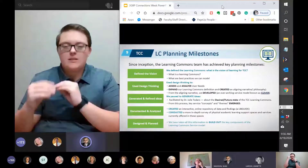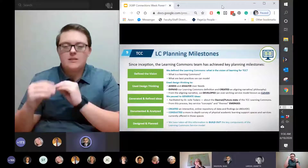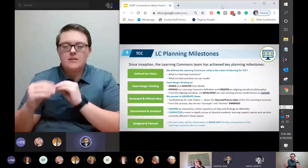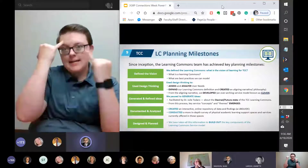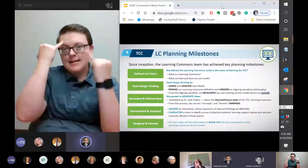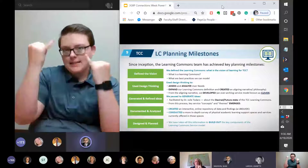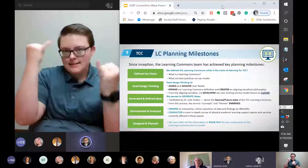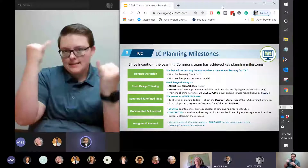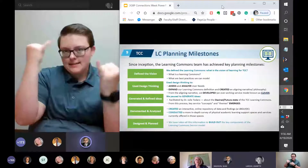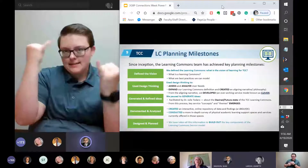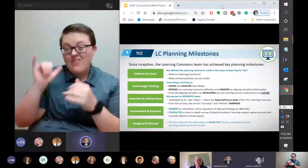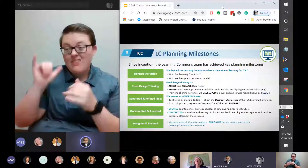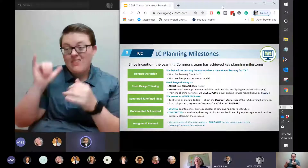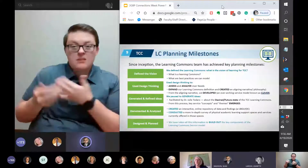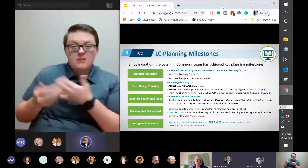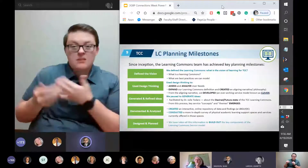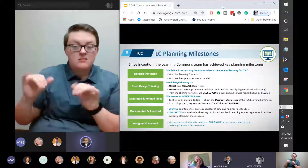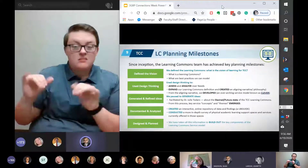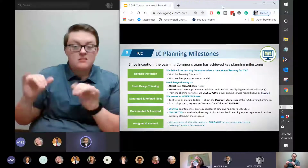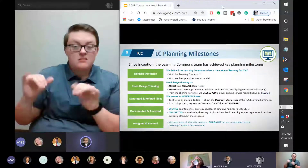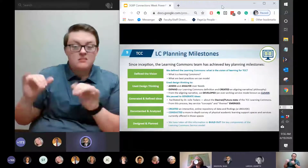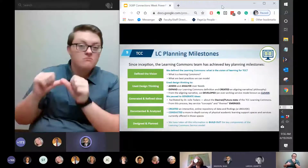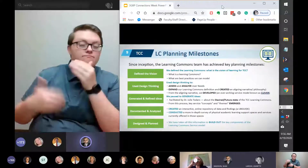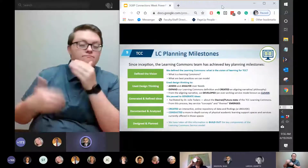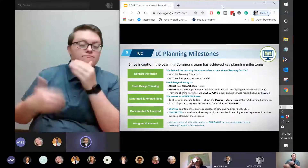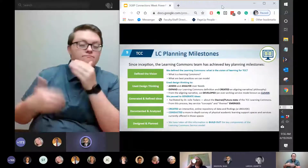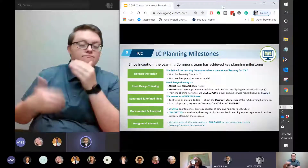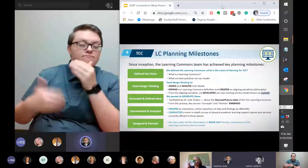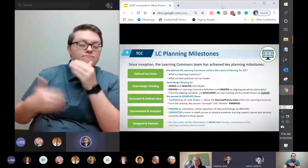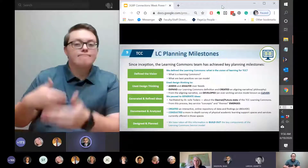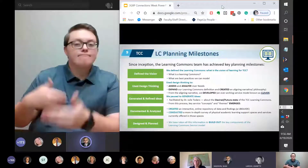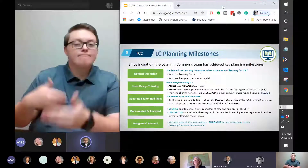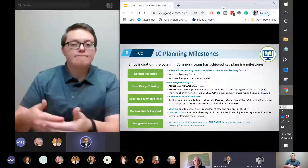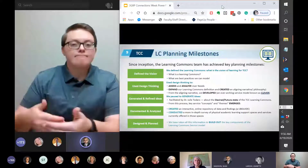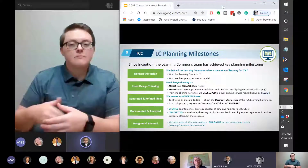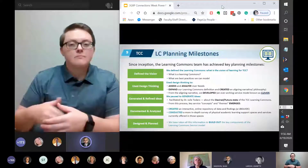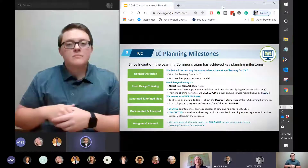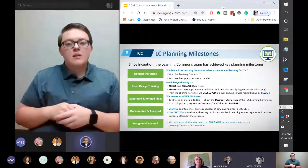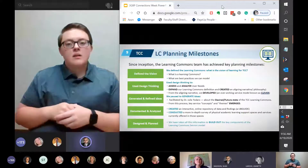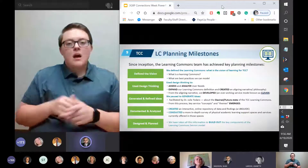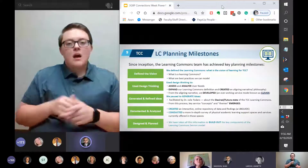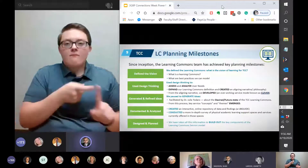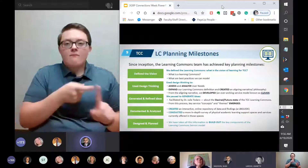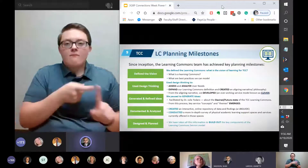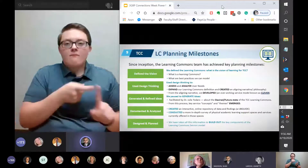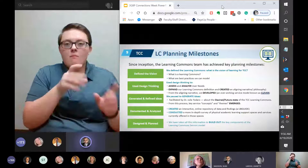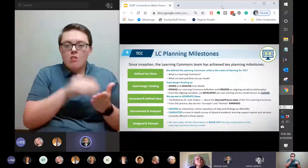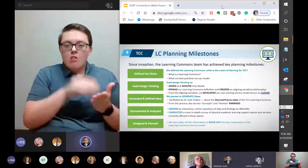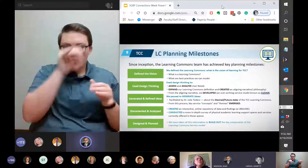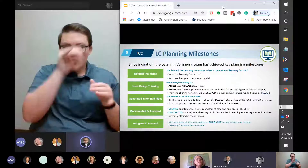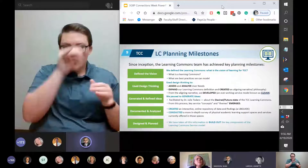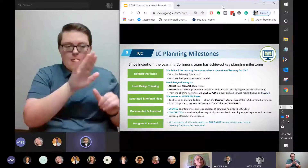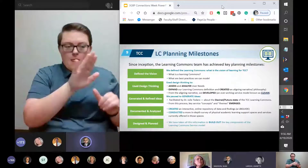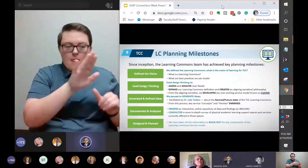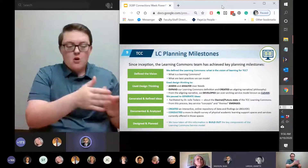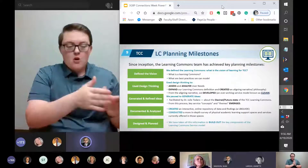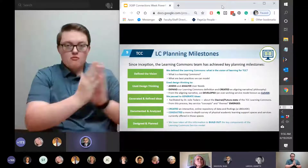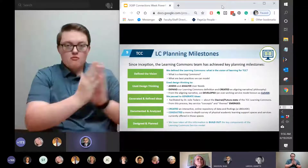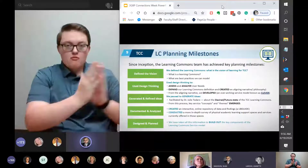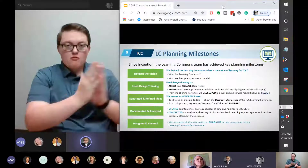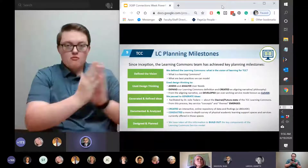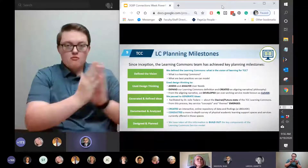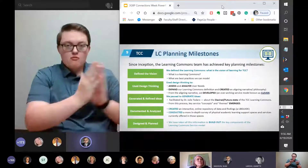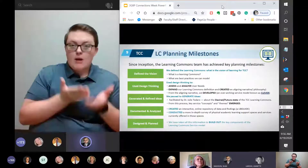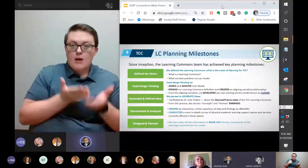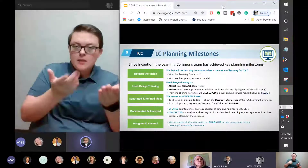we have made progress with some of the recommendations that have come forth out of the Learning Commons. We've documented quite a bit